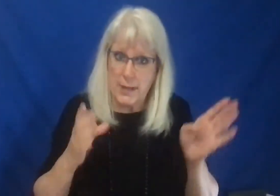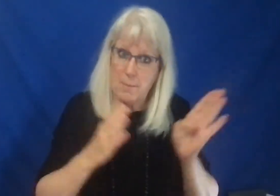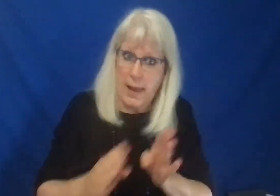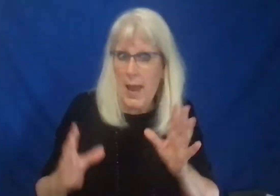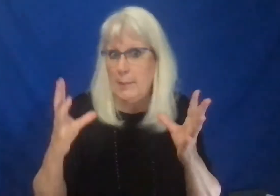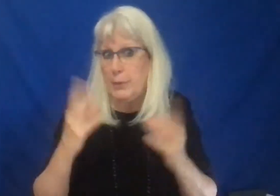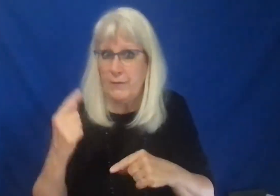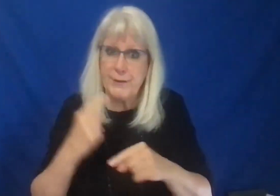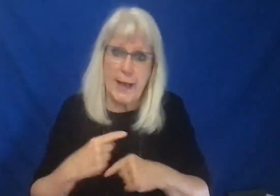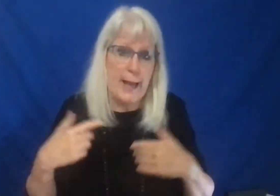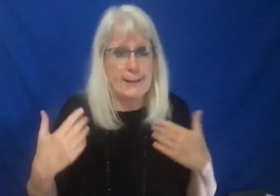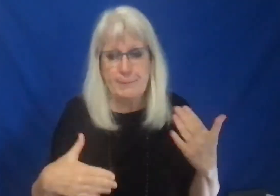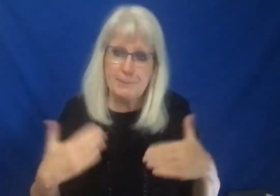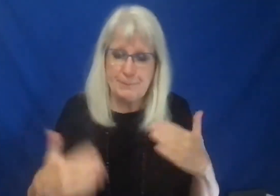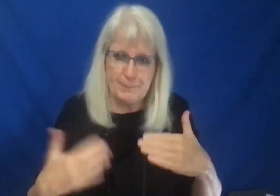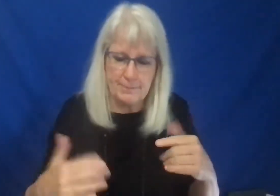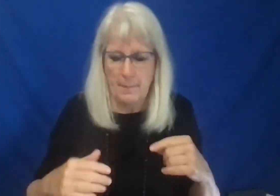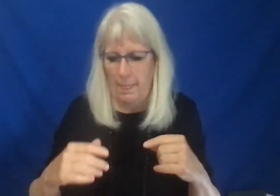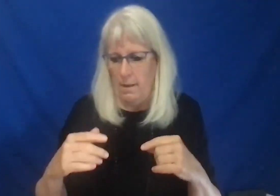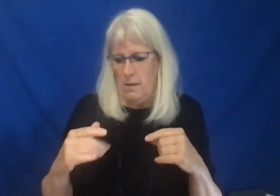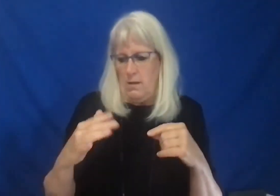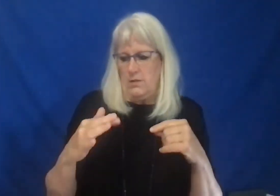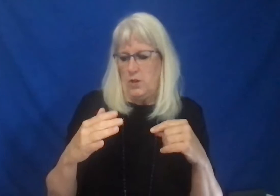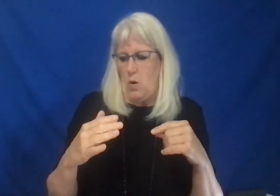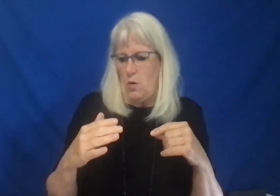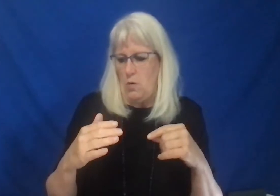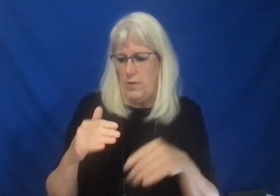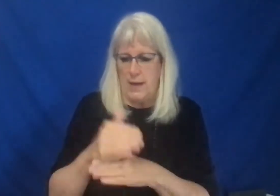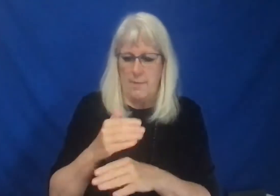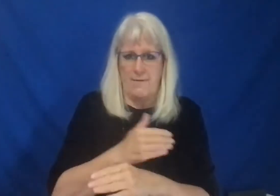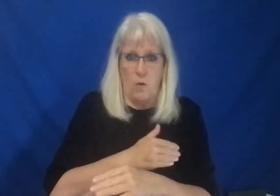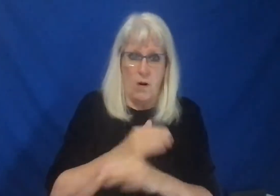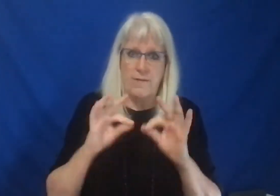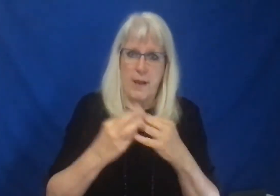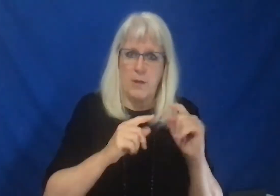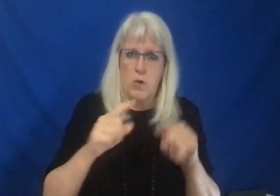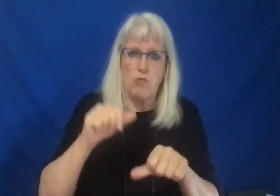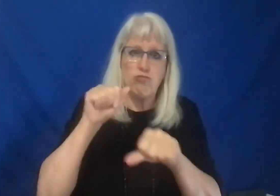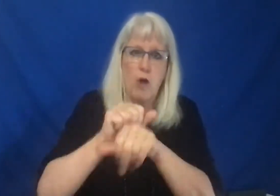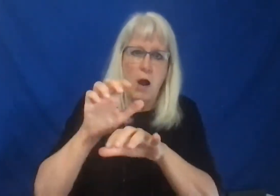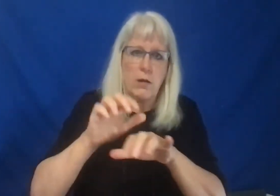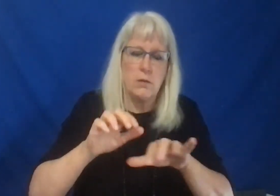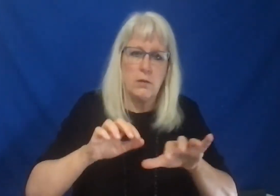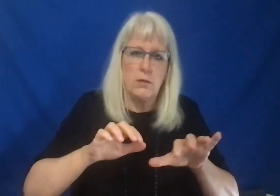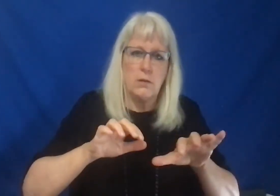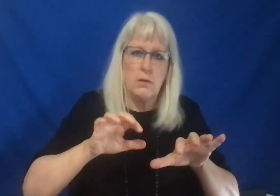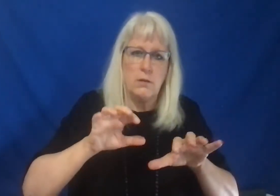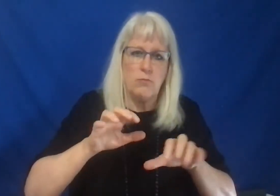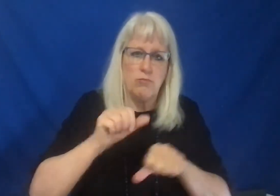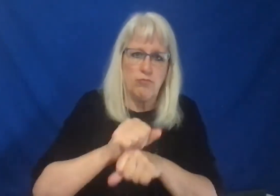night before, we had done something together as a family. We went out rock climbing. And the mom was feeling guilty because she was taking the daughter to